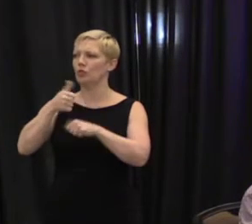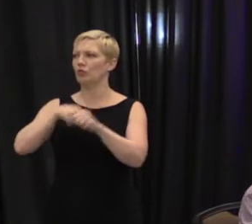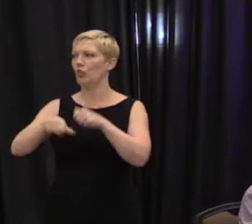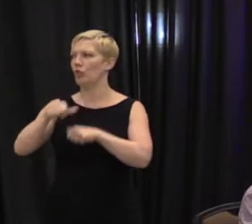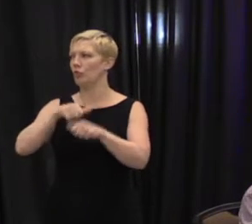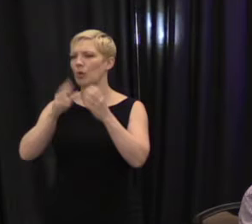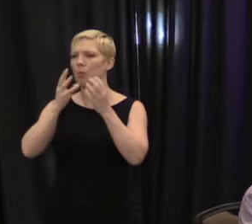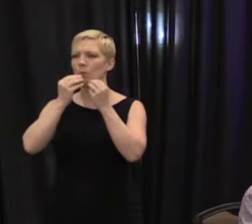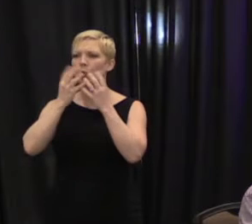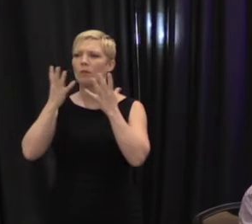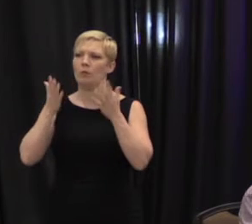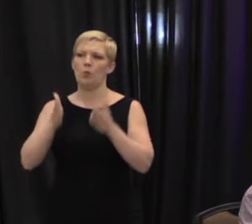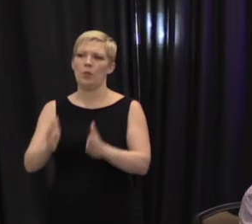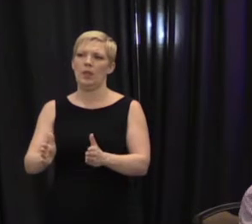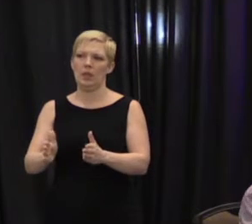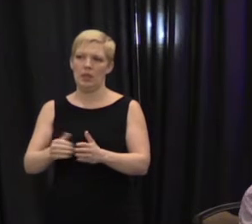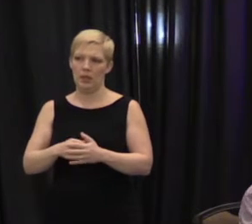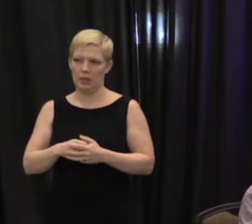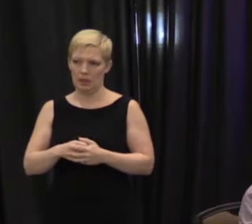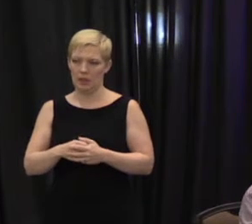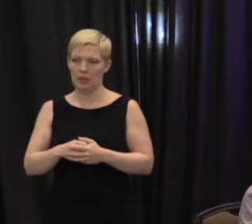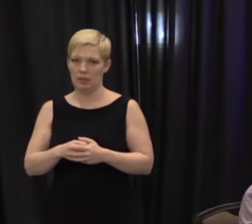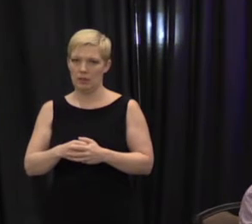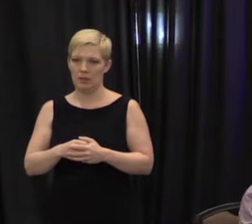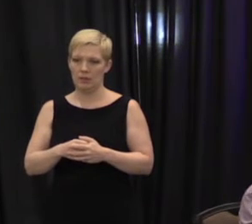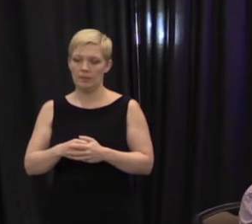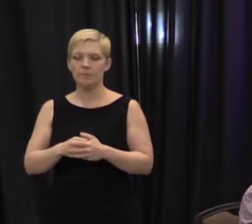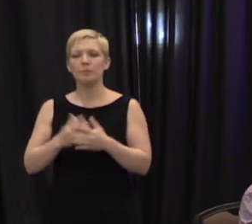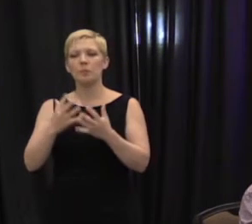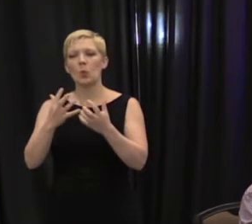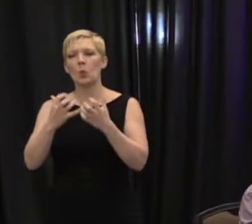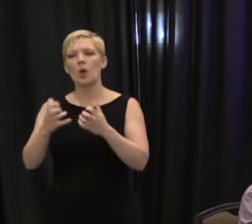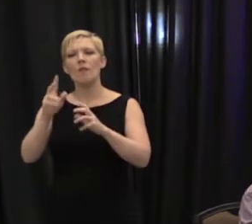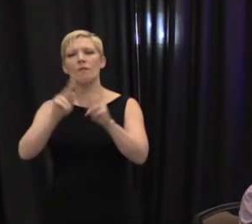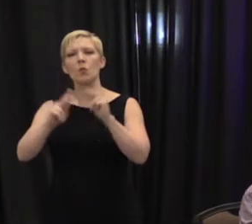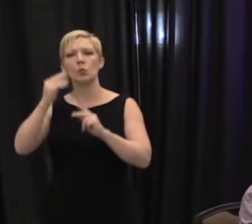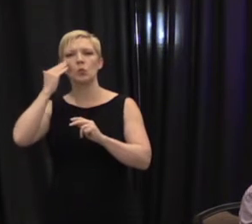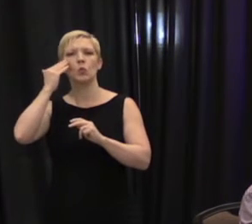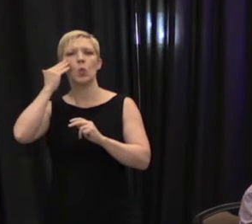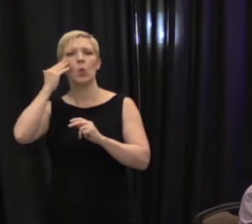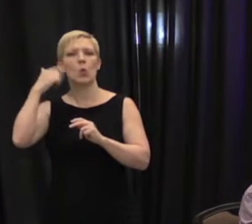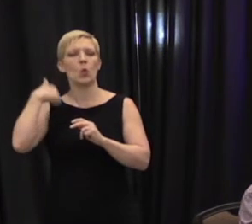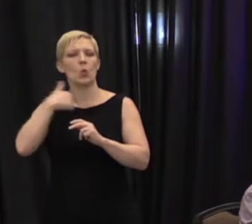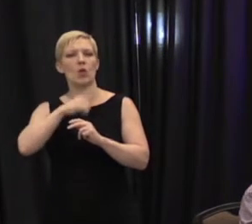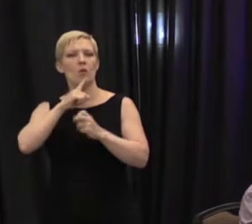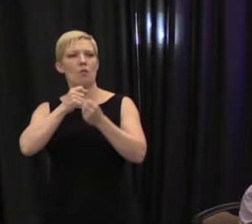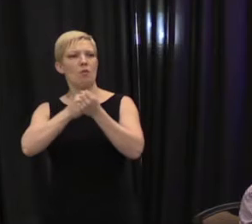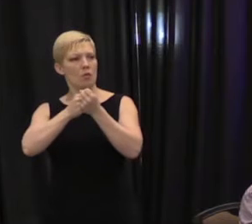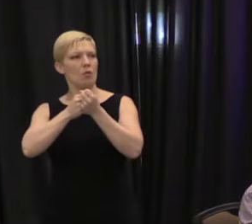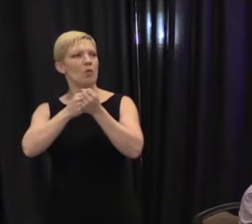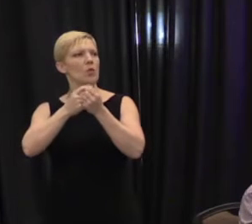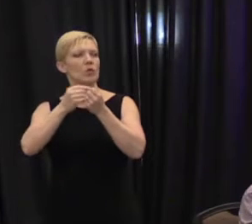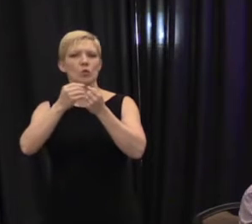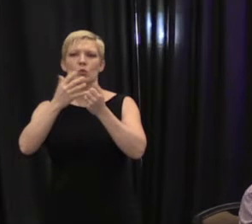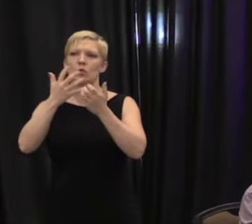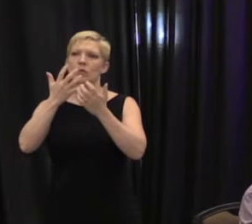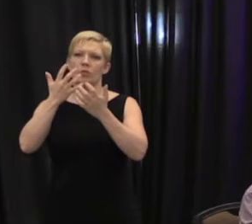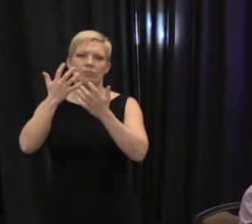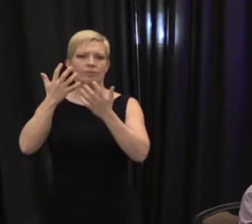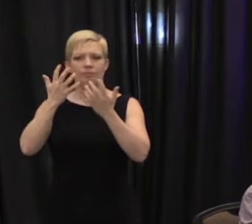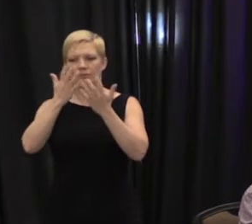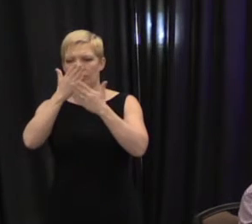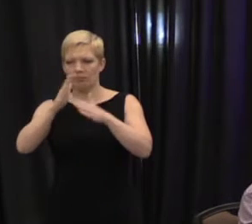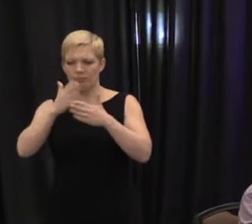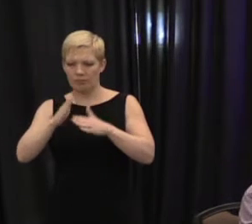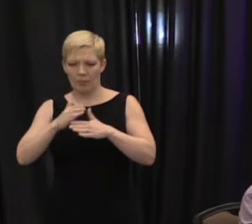ways. Want folks to know that we're all about dismantling systems that were never created for us to thrive in the